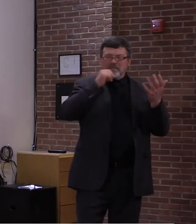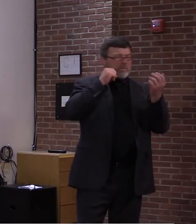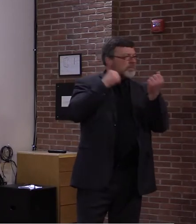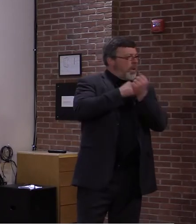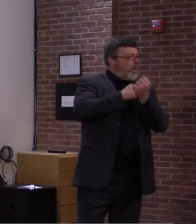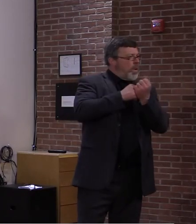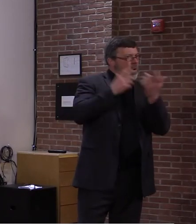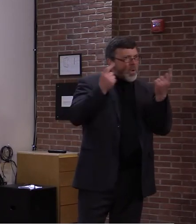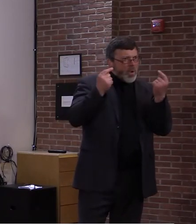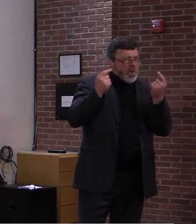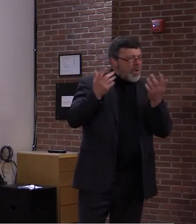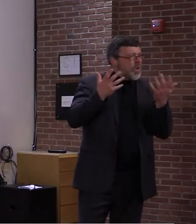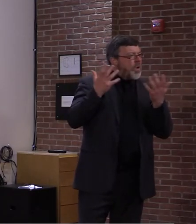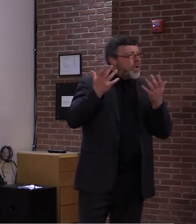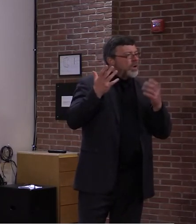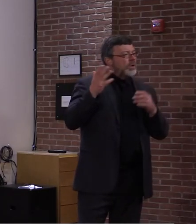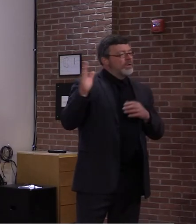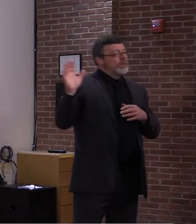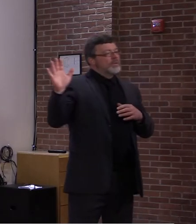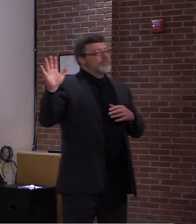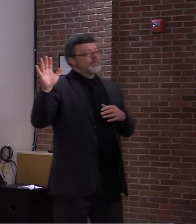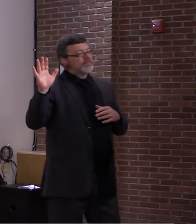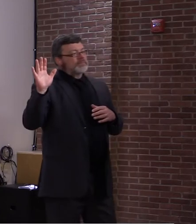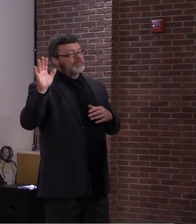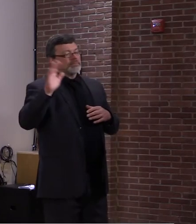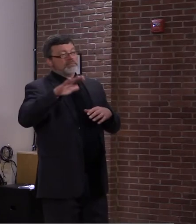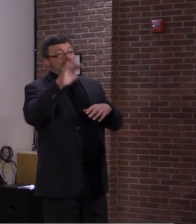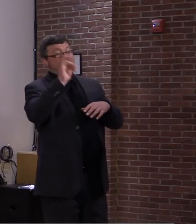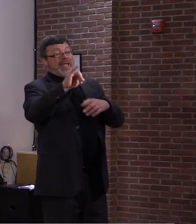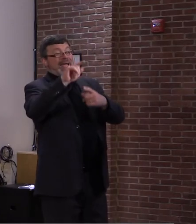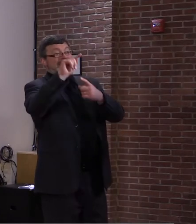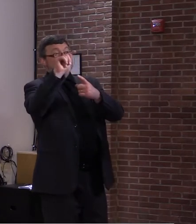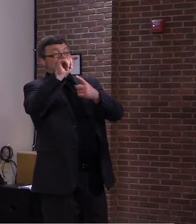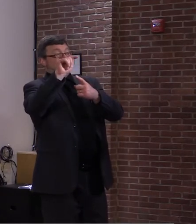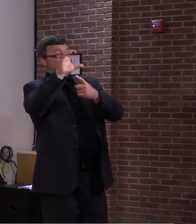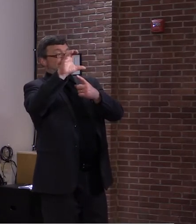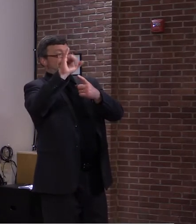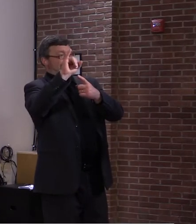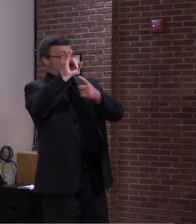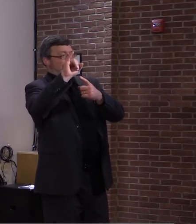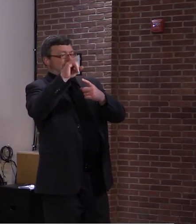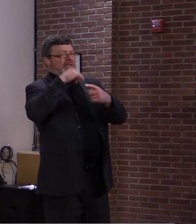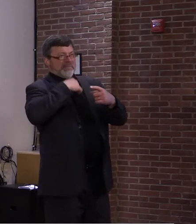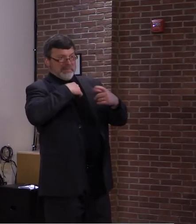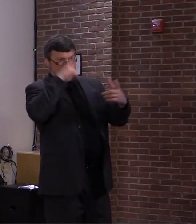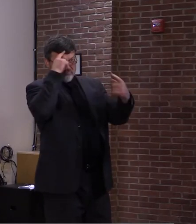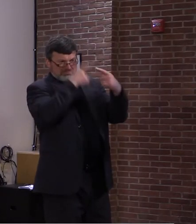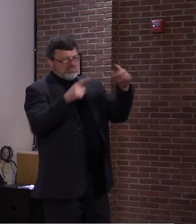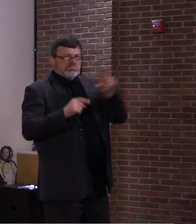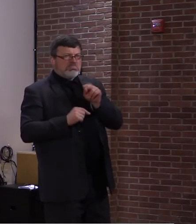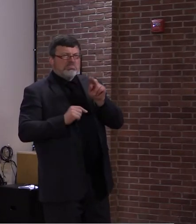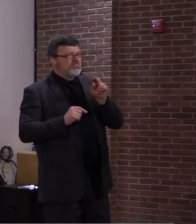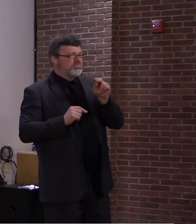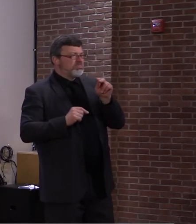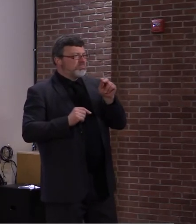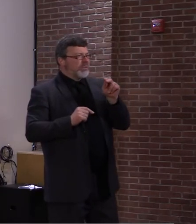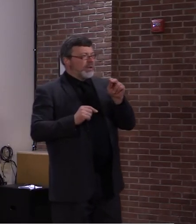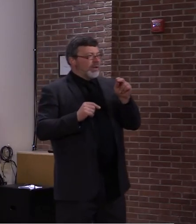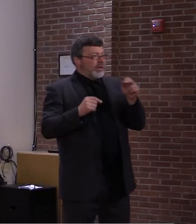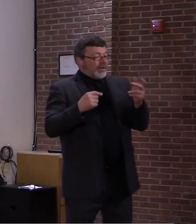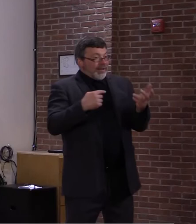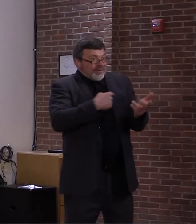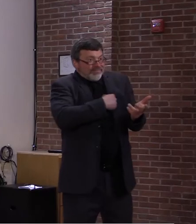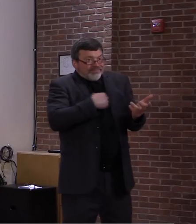Well, first of all, let's go back to TCI. We didn't oppose it. We had a seat at the table. We didn't join it. We wanted to